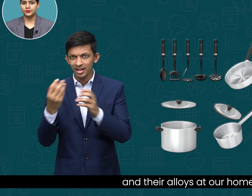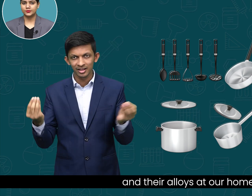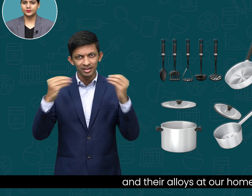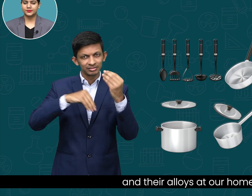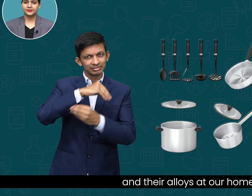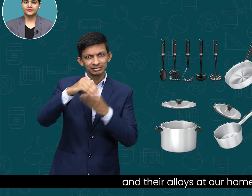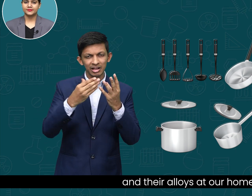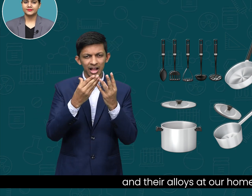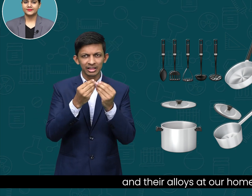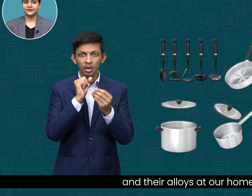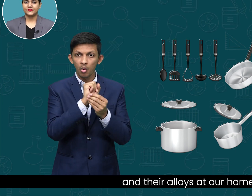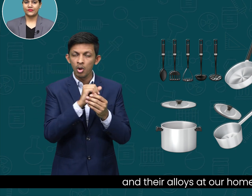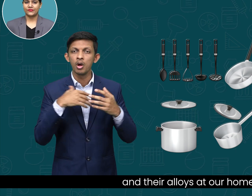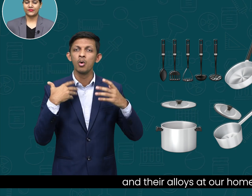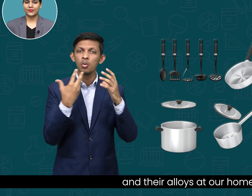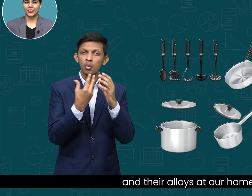home.